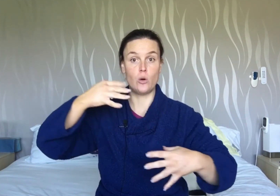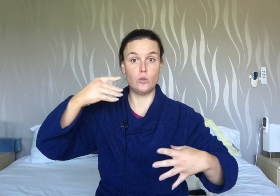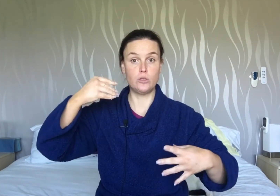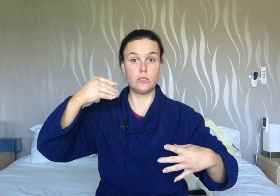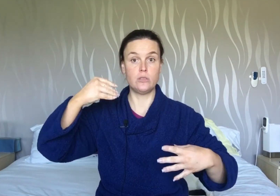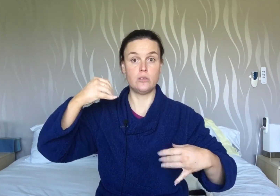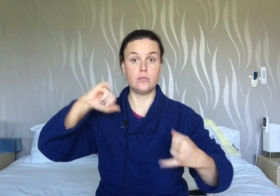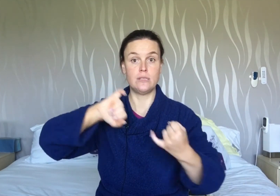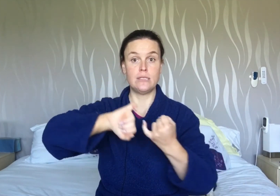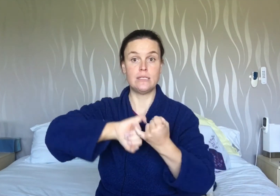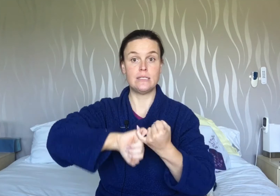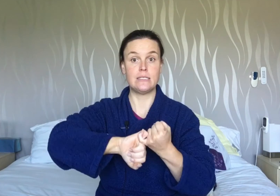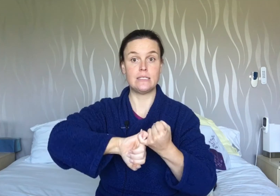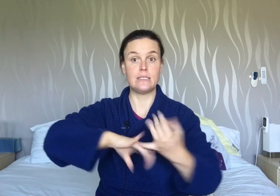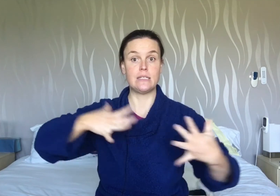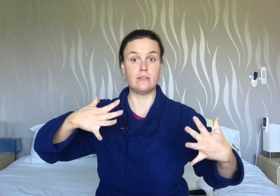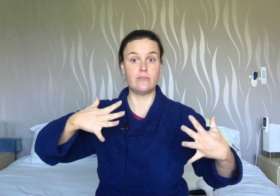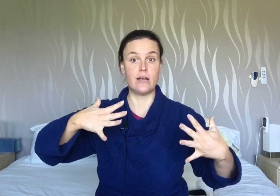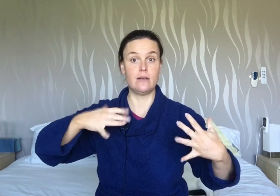gold, silver.